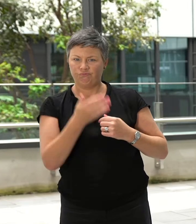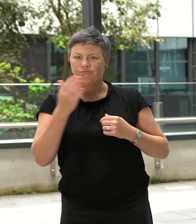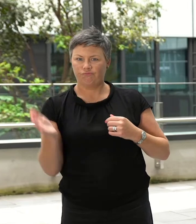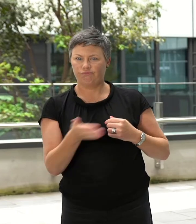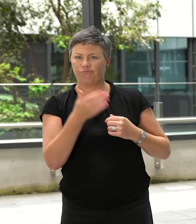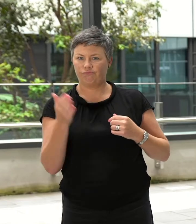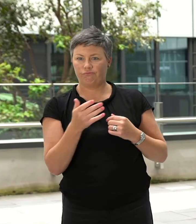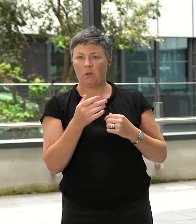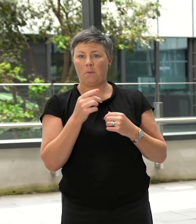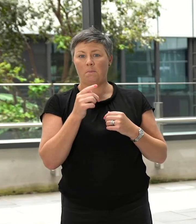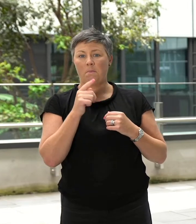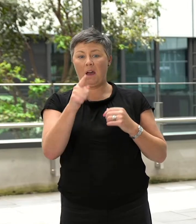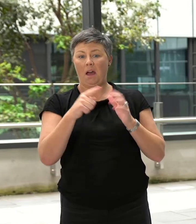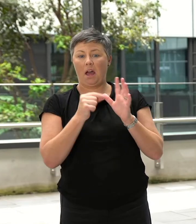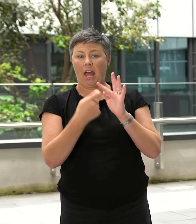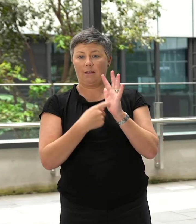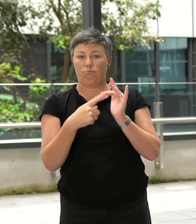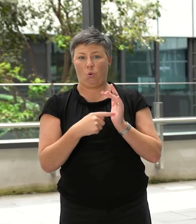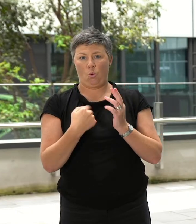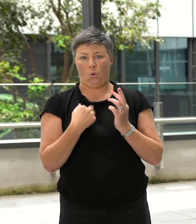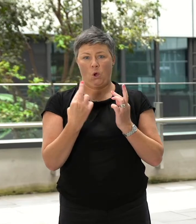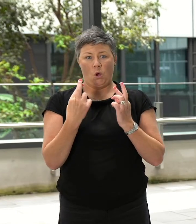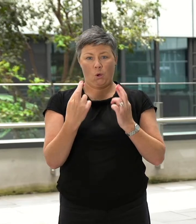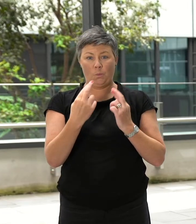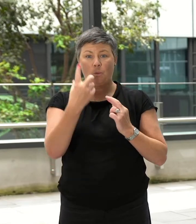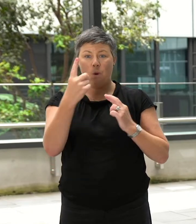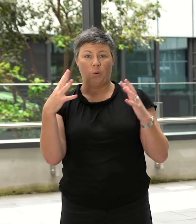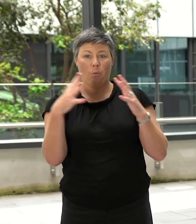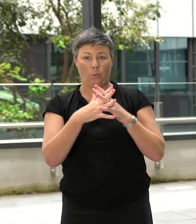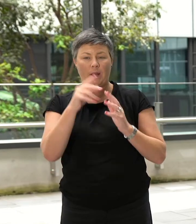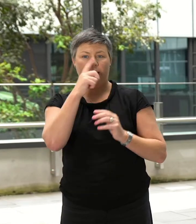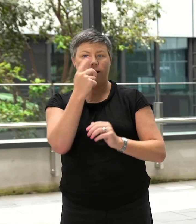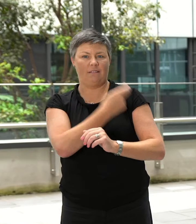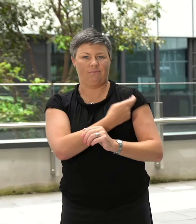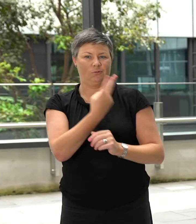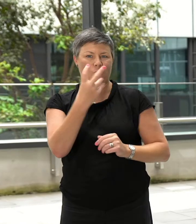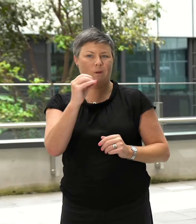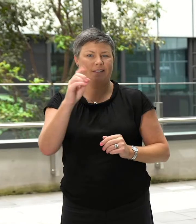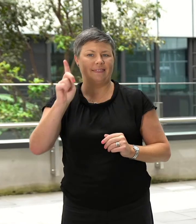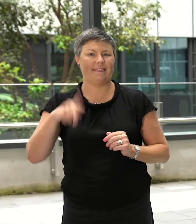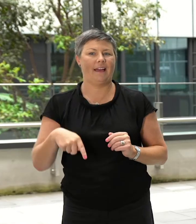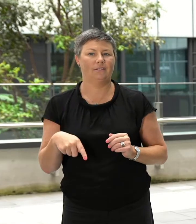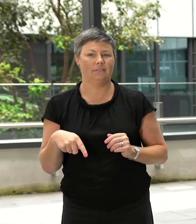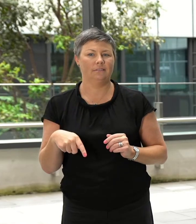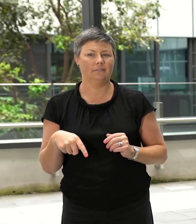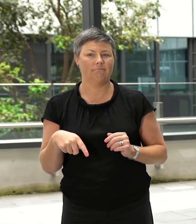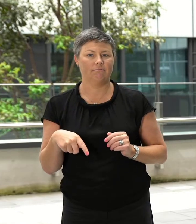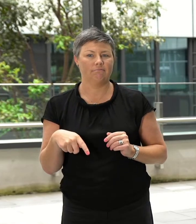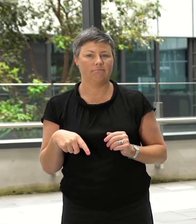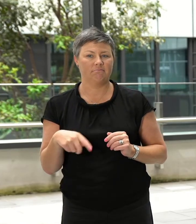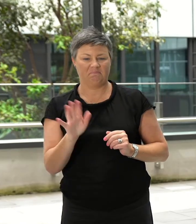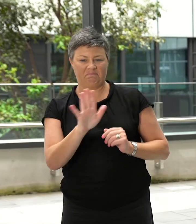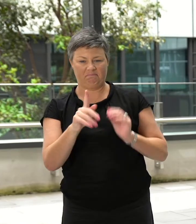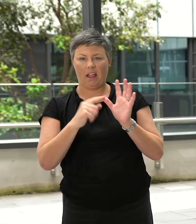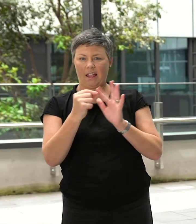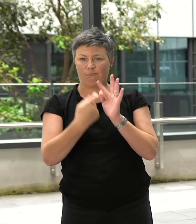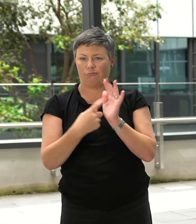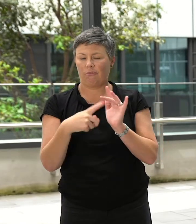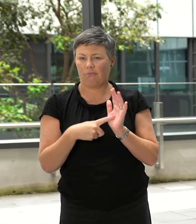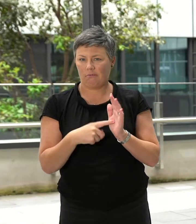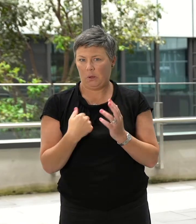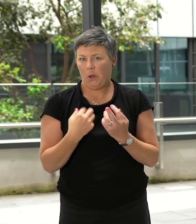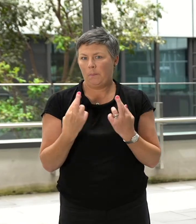delivering 20,000 vaccines a week. So that's what we're aiming for, moving up to 20,000 a week by mid-April.